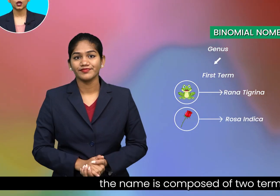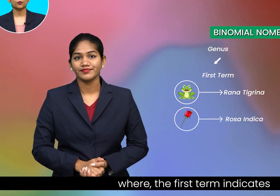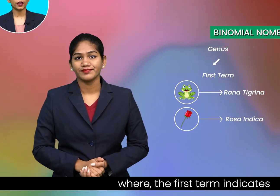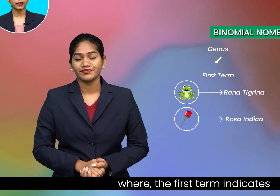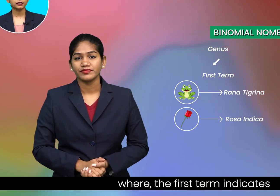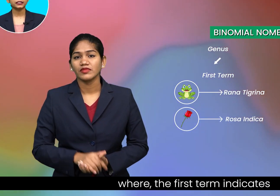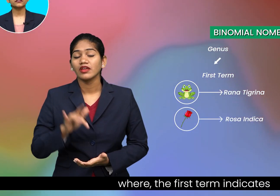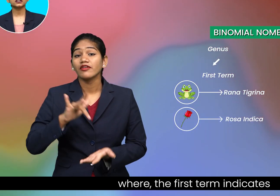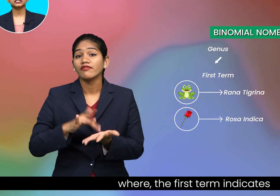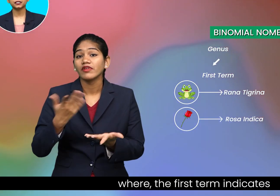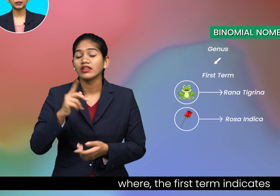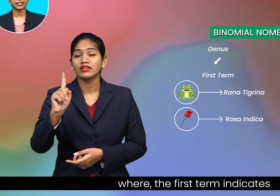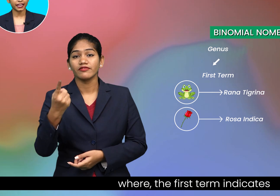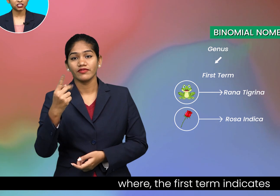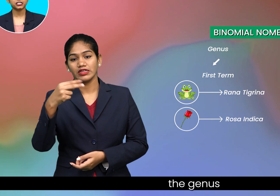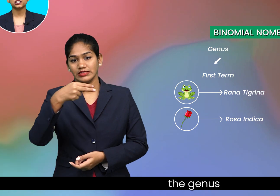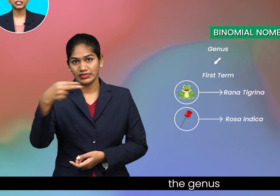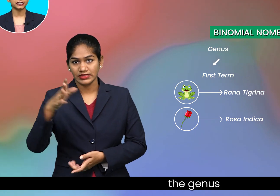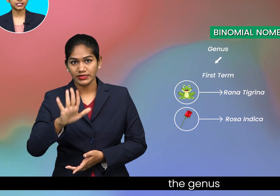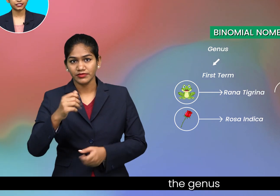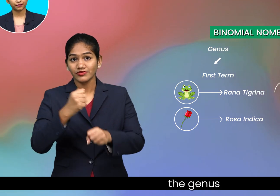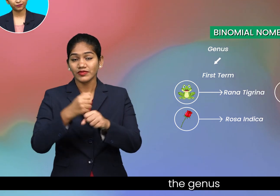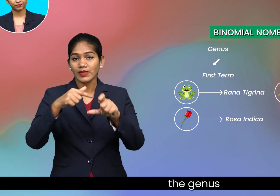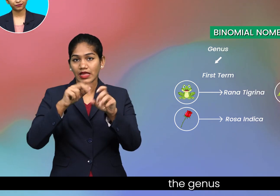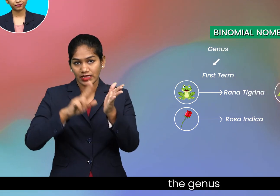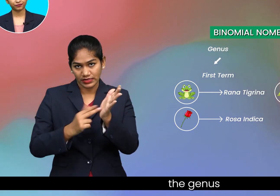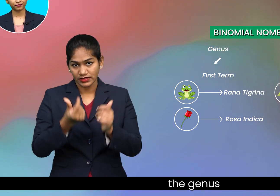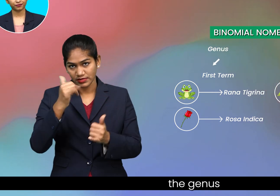Where the first term indicates the genus.